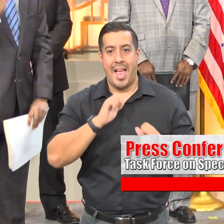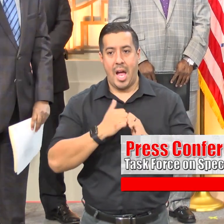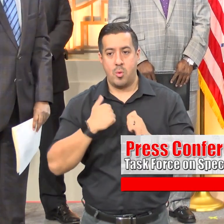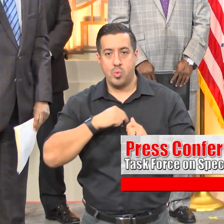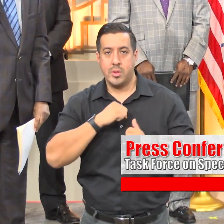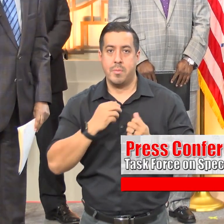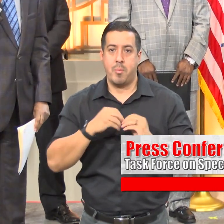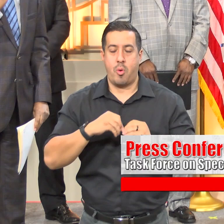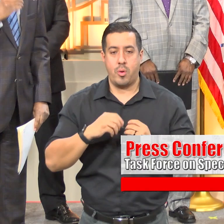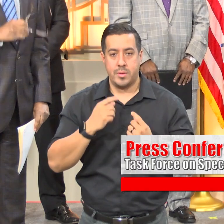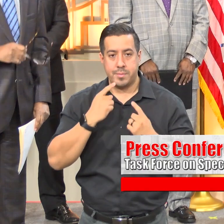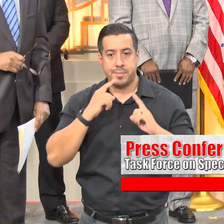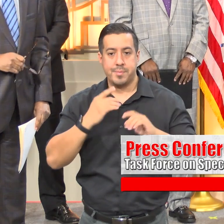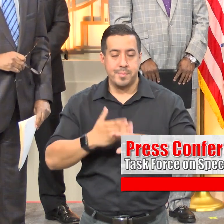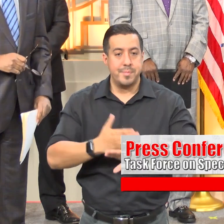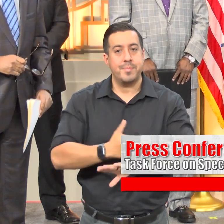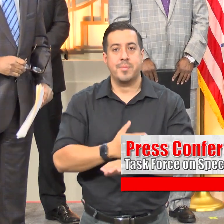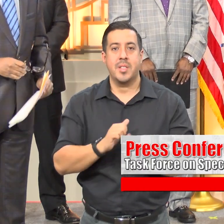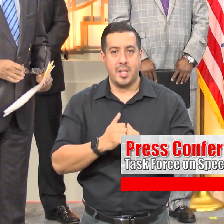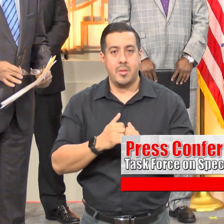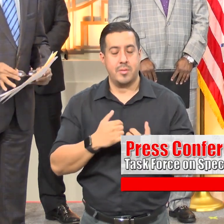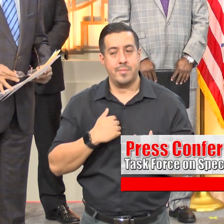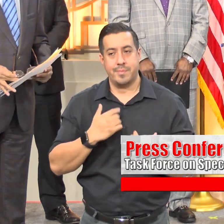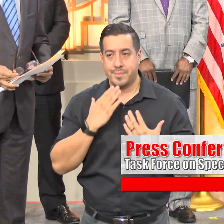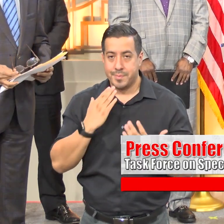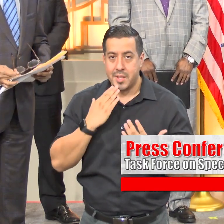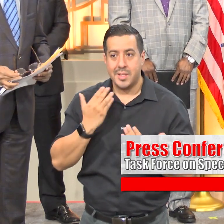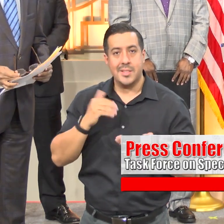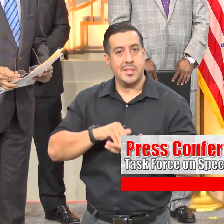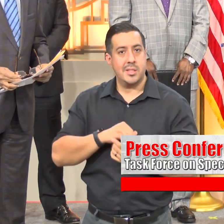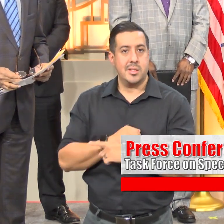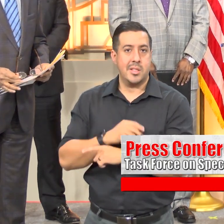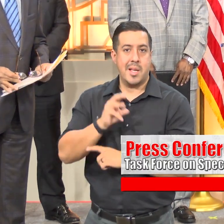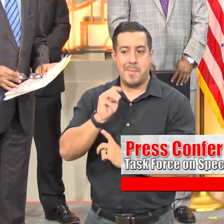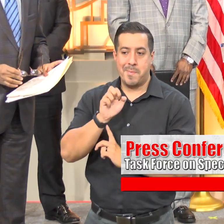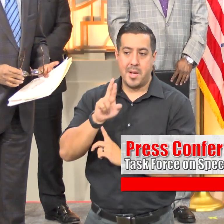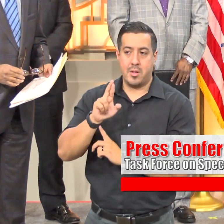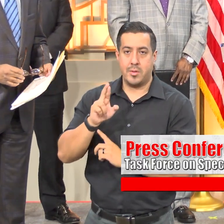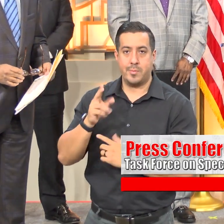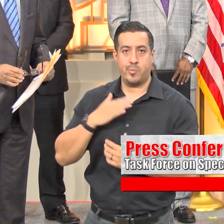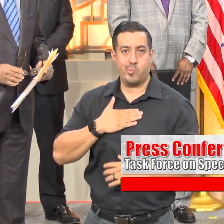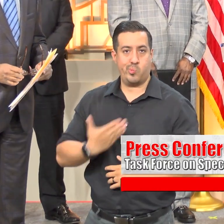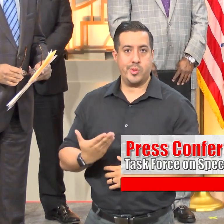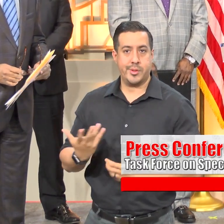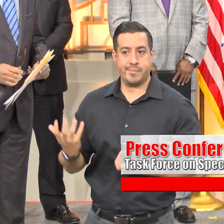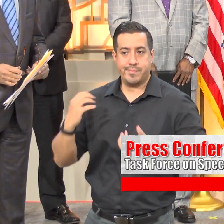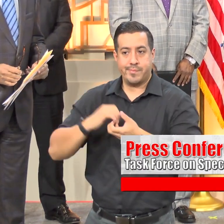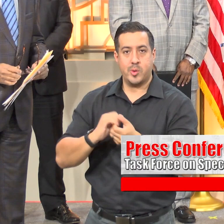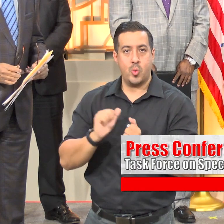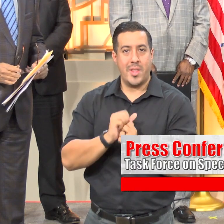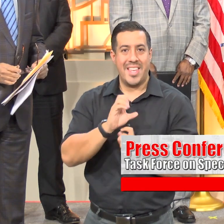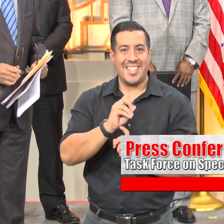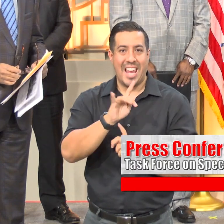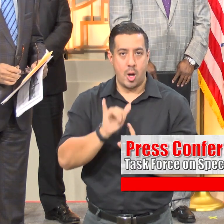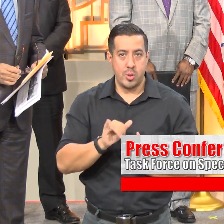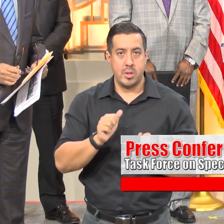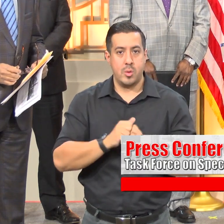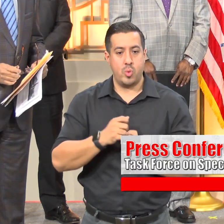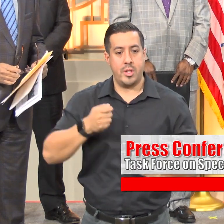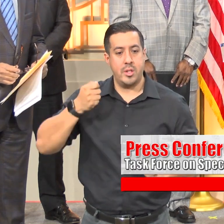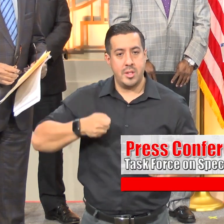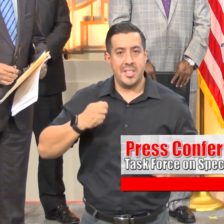endeavor. And again, I want to thank Mayor Turner for your willingness to collaborate with the county, Judge Lina